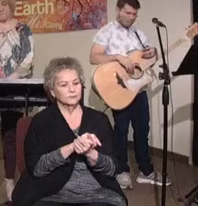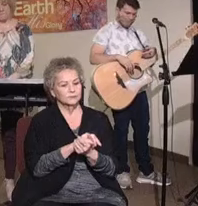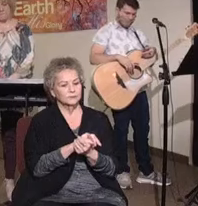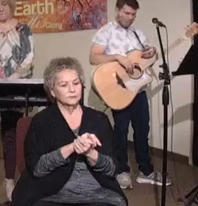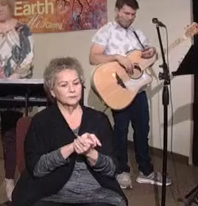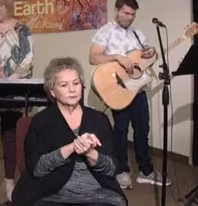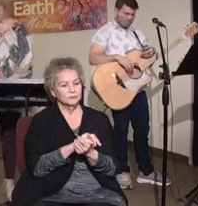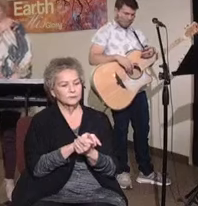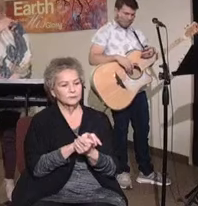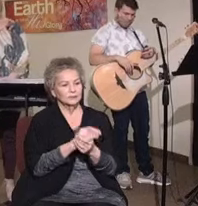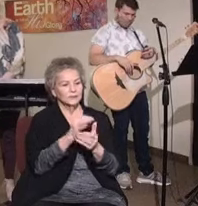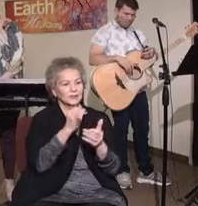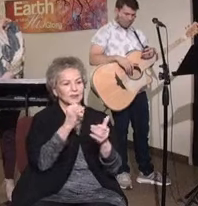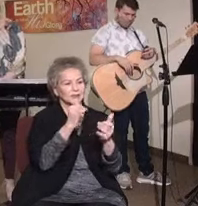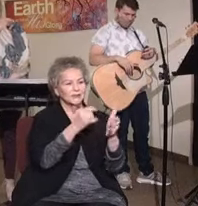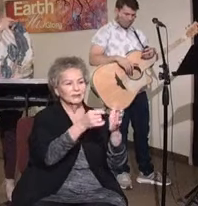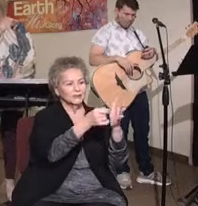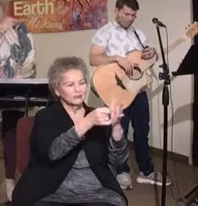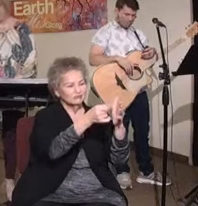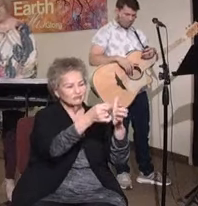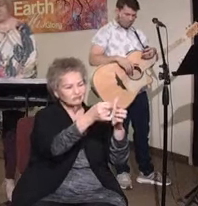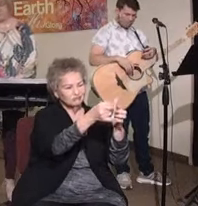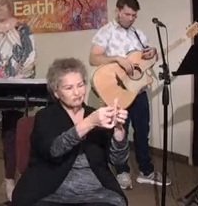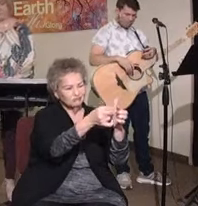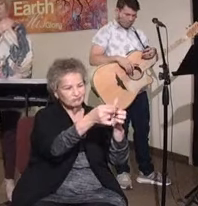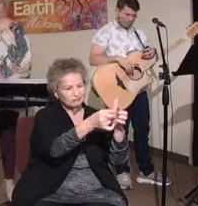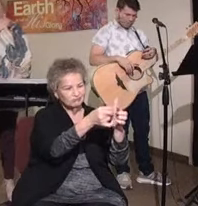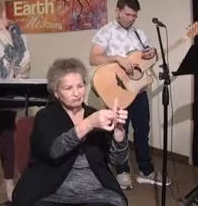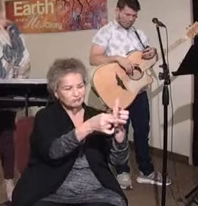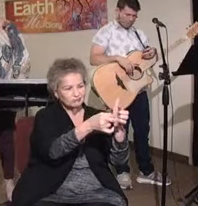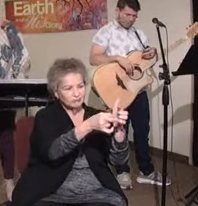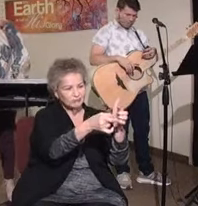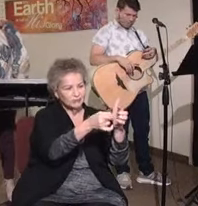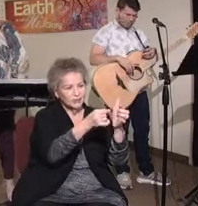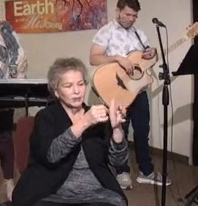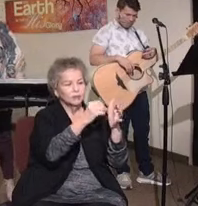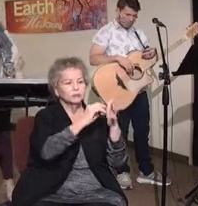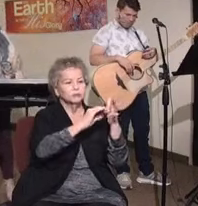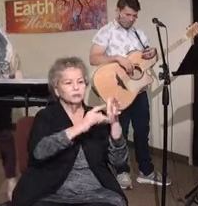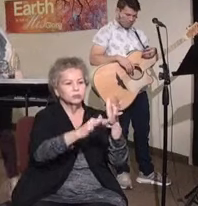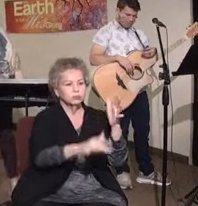It didn't trickle out like when you cut your finger. It